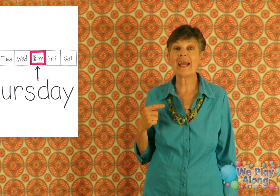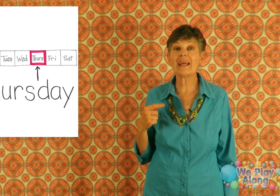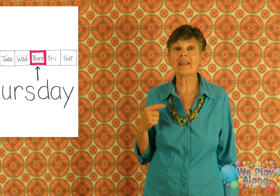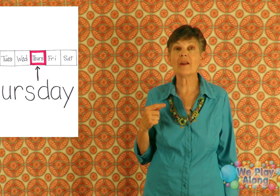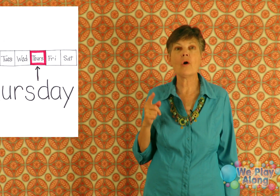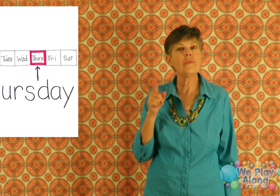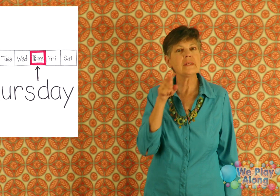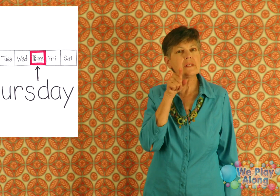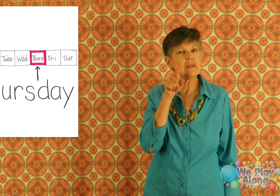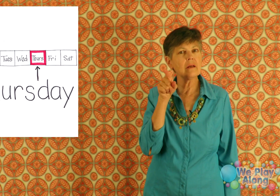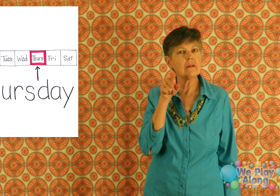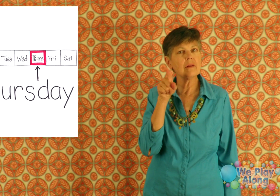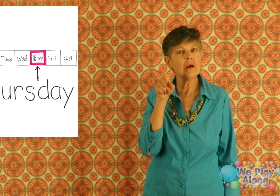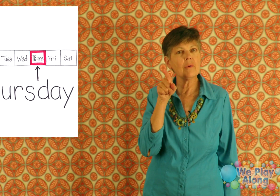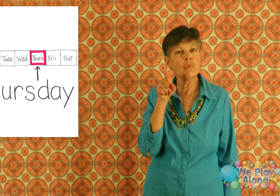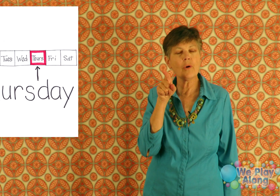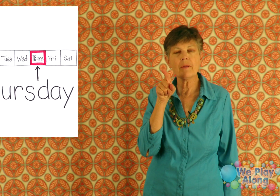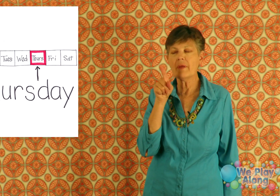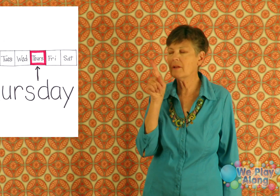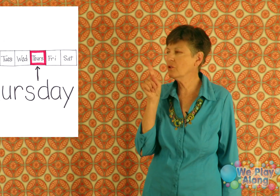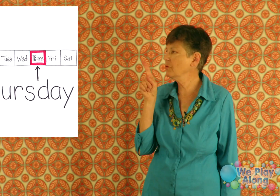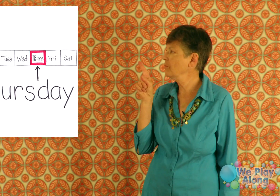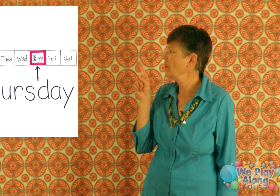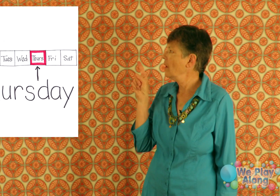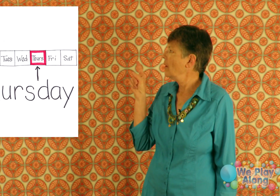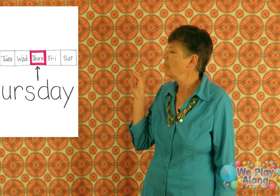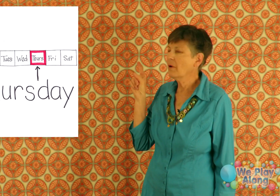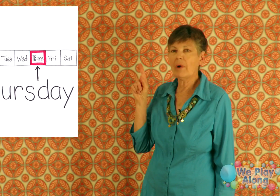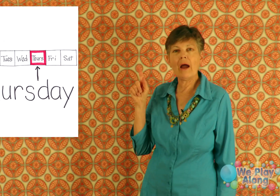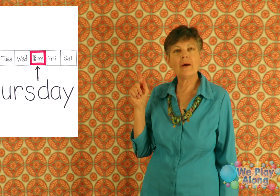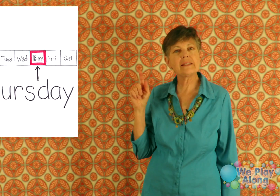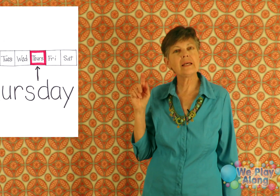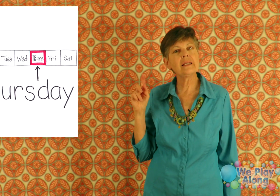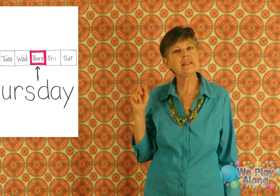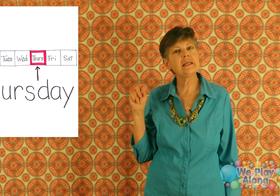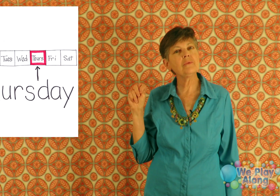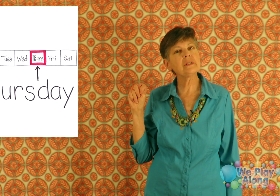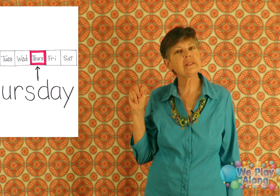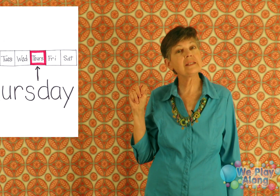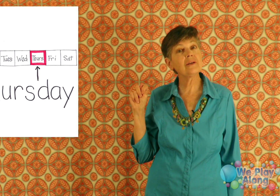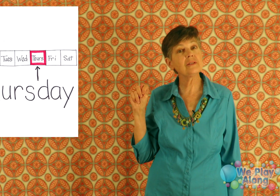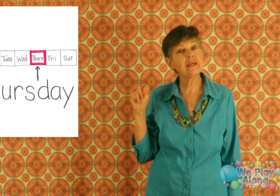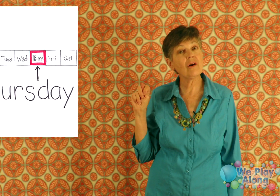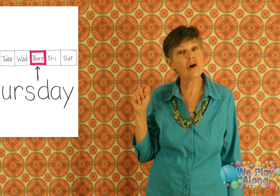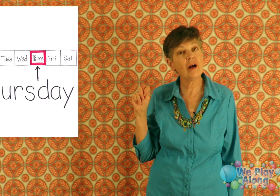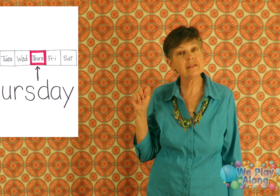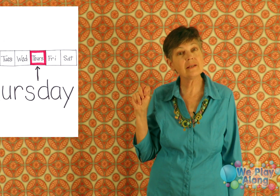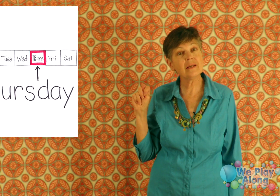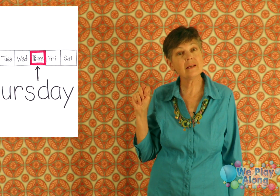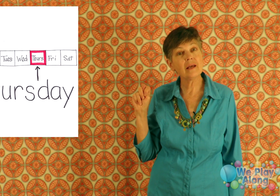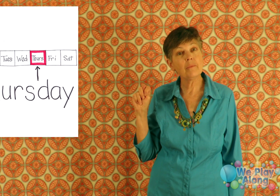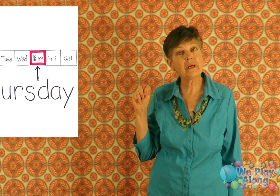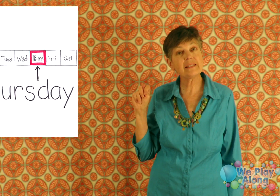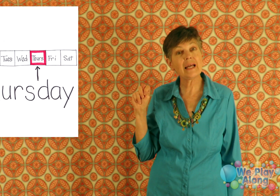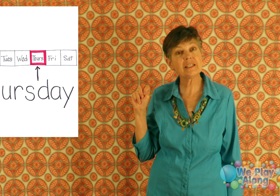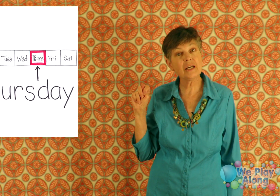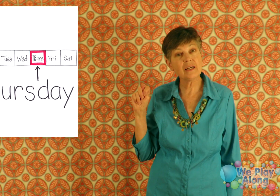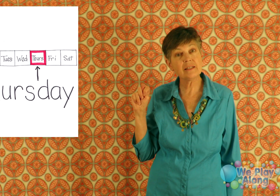second letter, oh, and this is an important thing too. Remember how I said that T was a single sound consonant? Makes that T